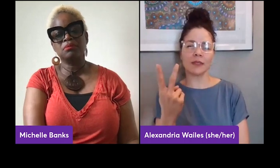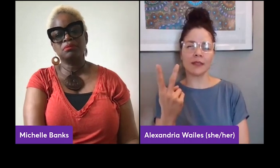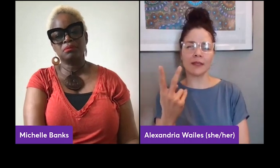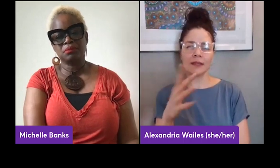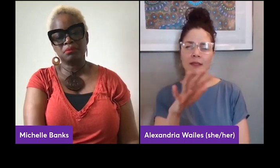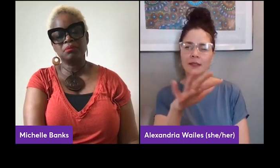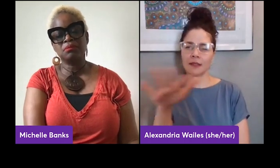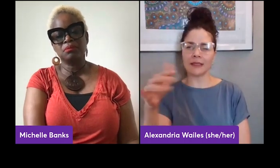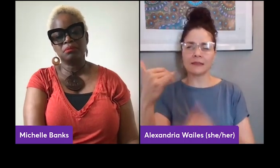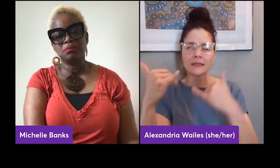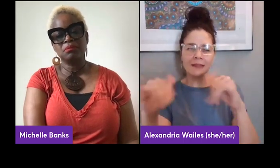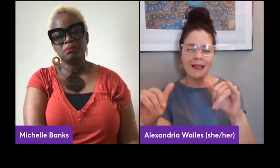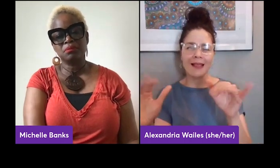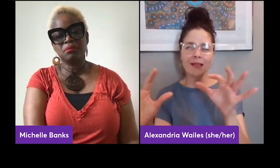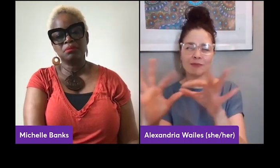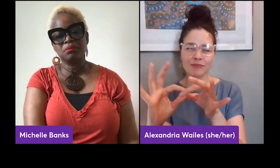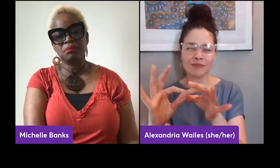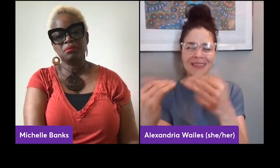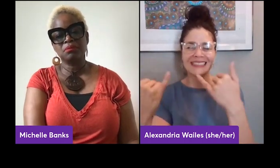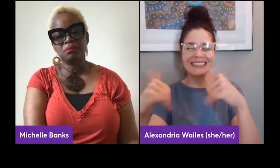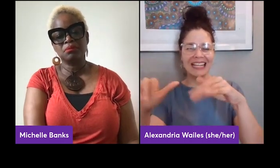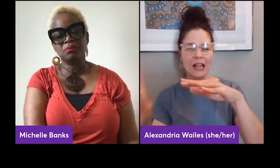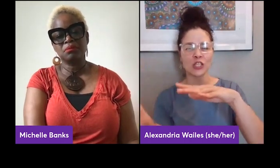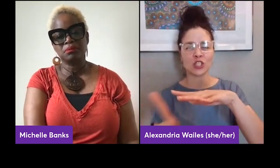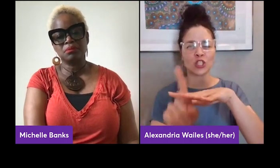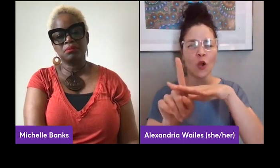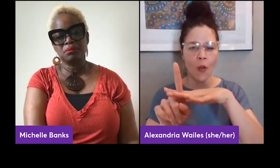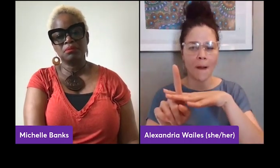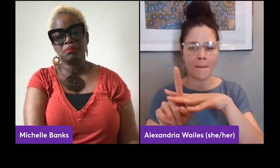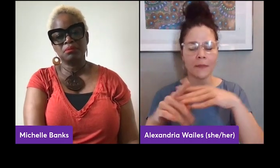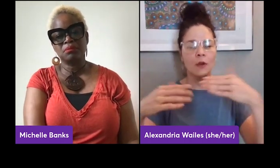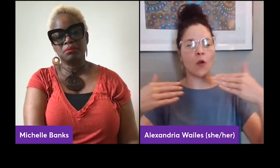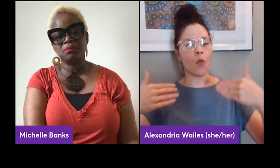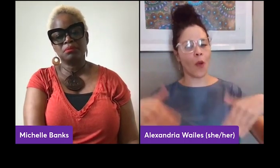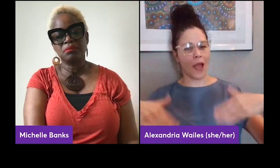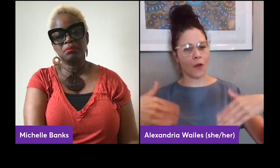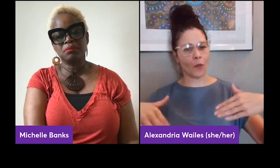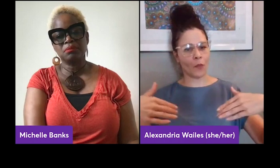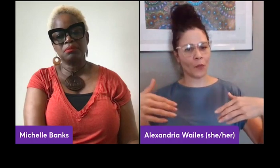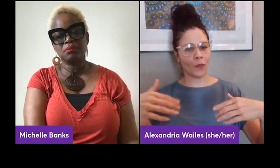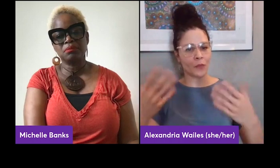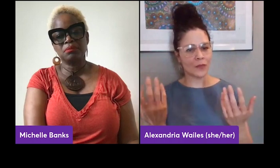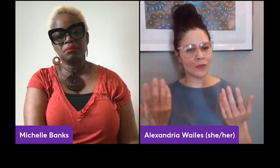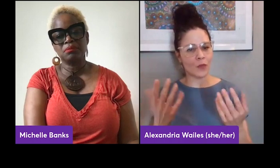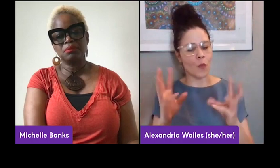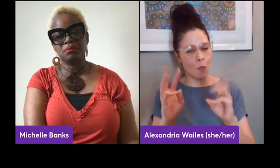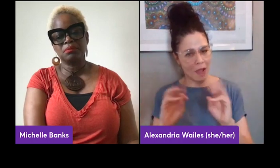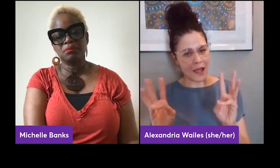see that they're still connected. They still show up. Amazing.